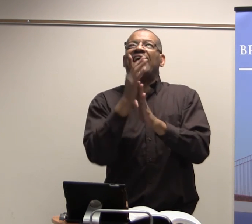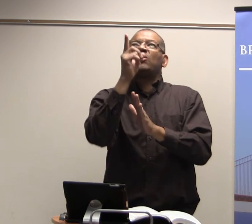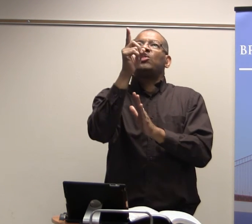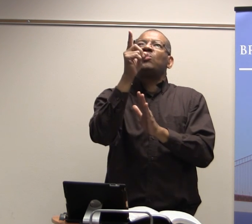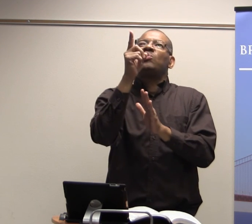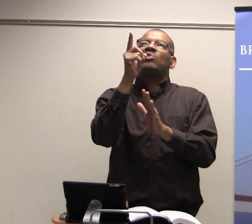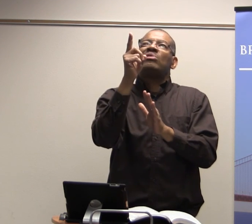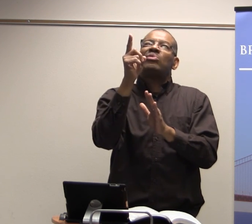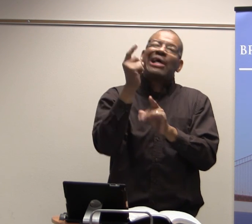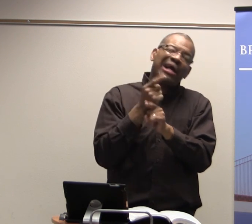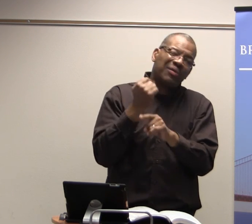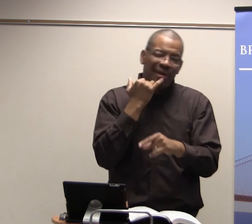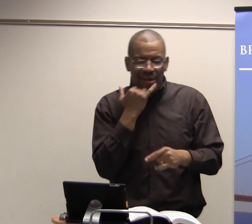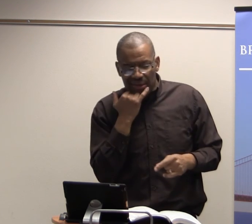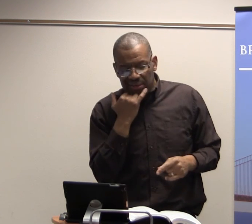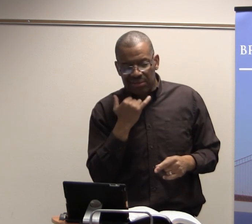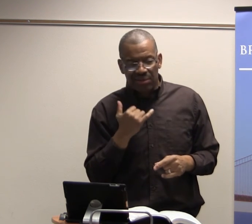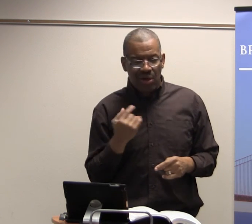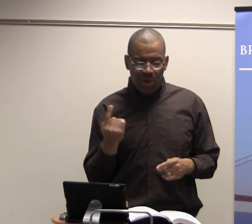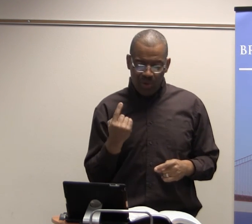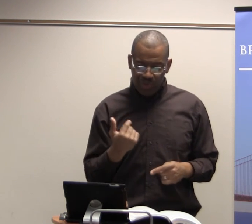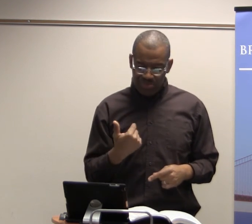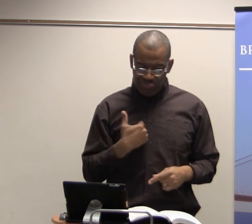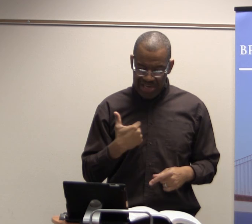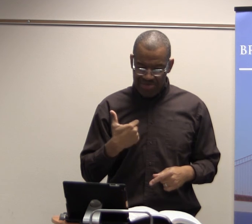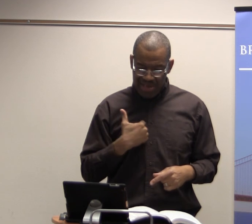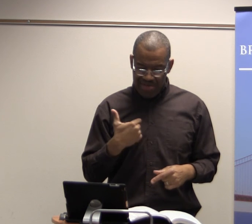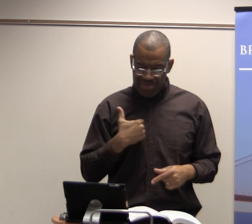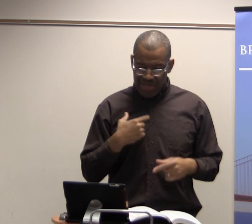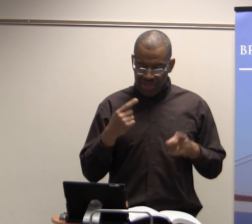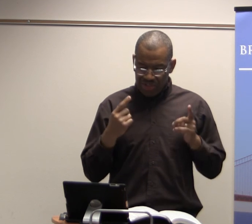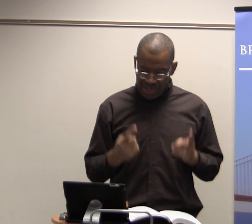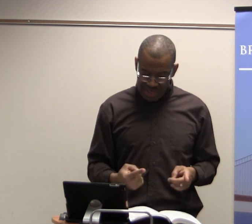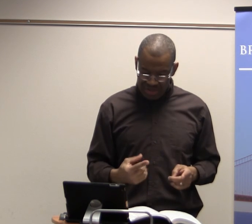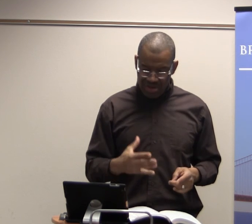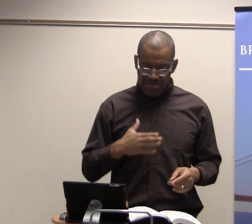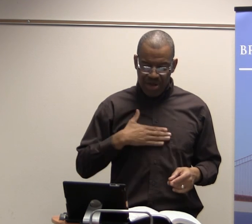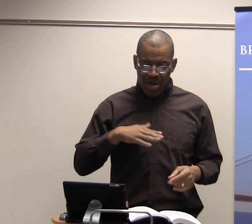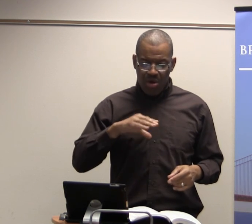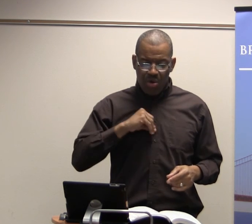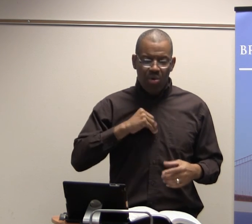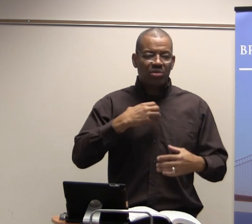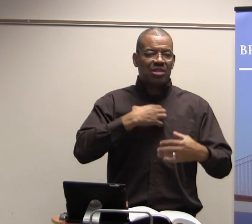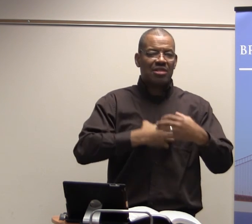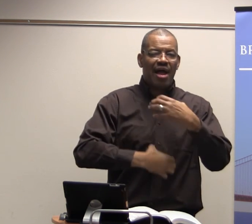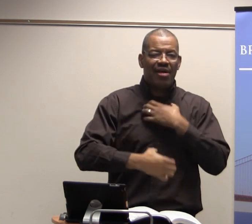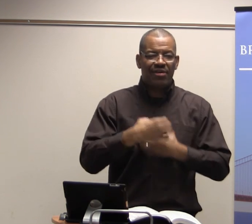asked you, right or wrong. Always meet. This is my own desire.